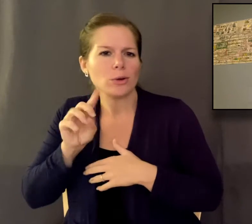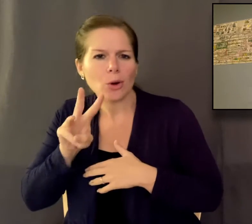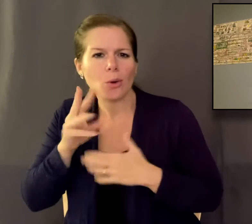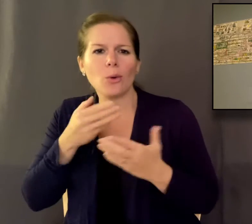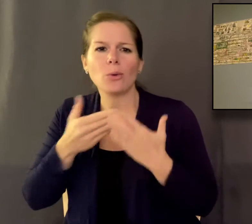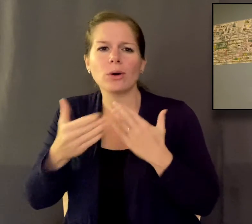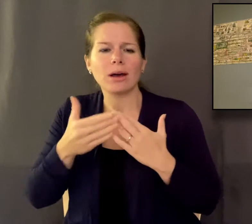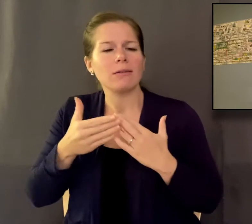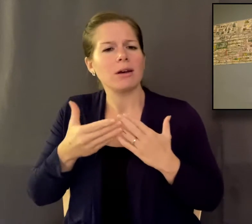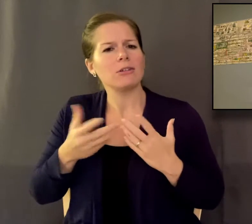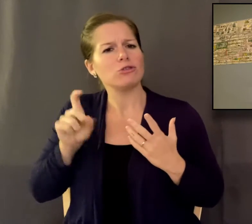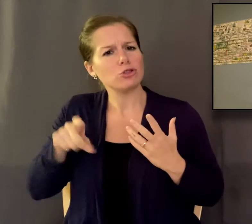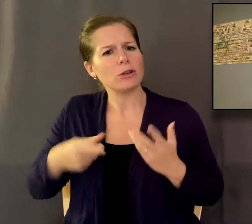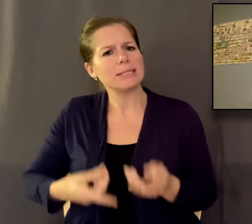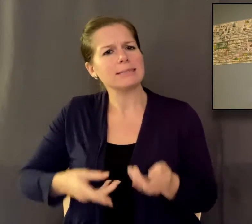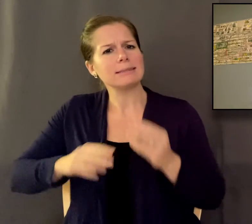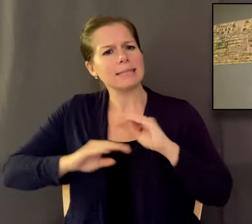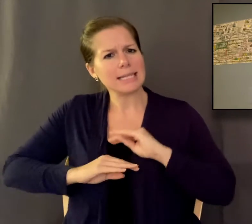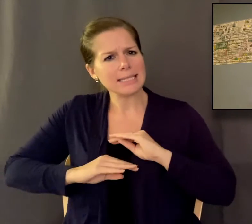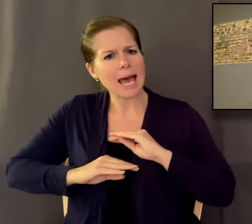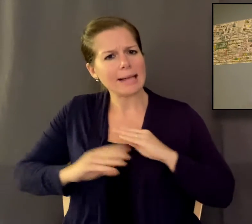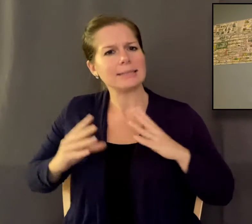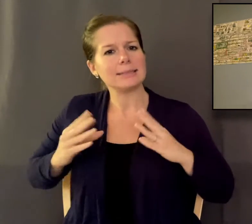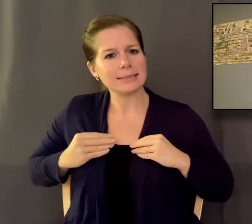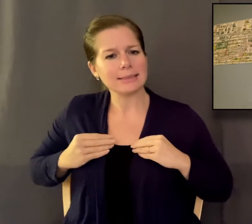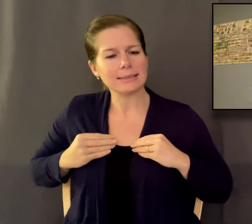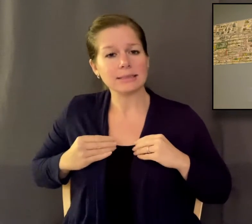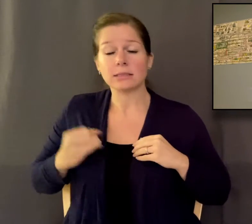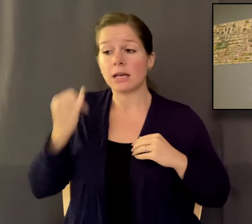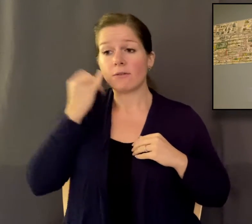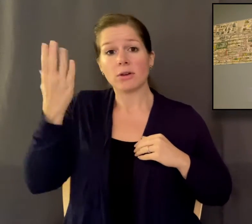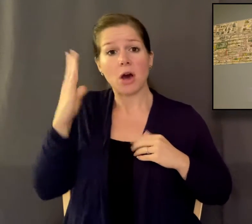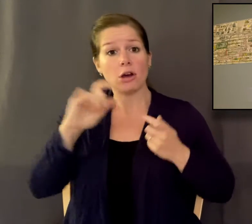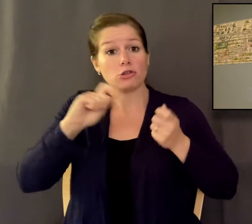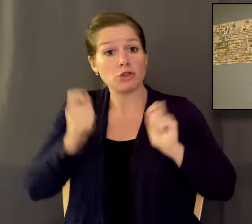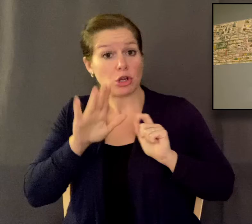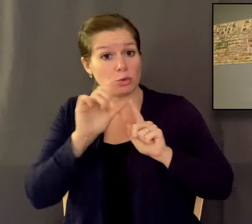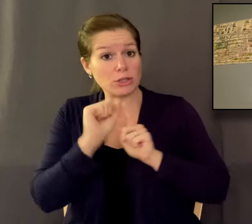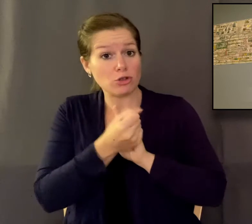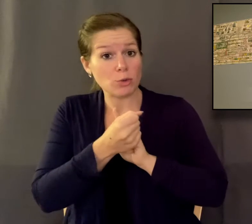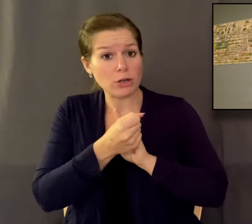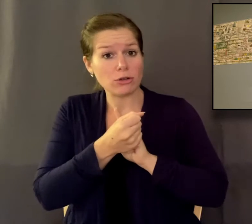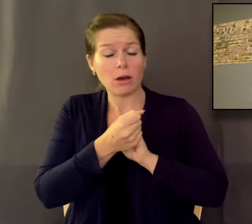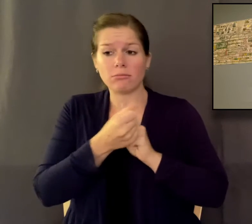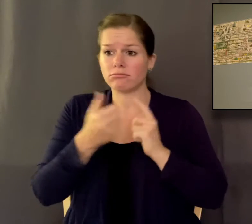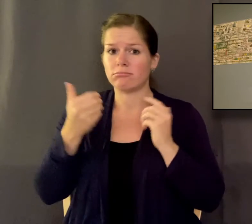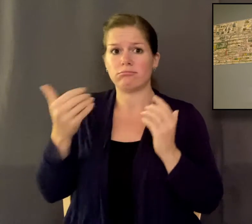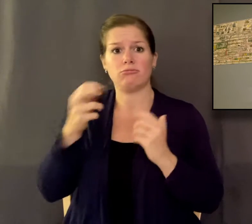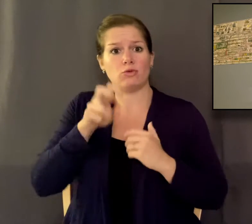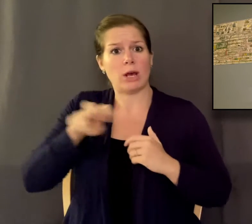to transition to a new station or a new assignment, then do so, and do so with